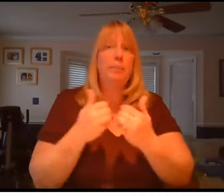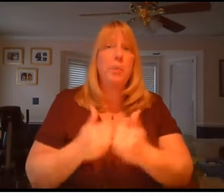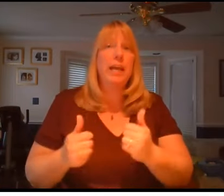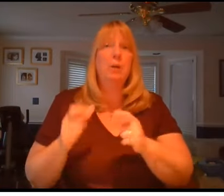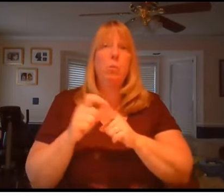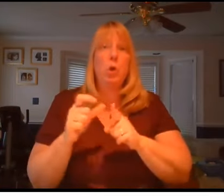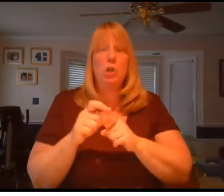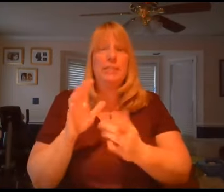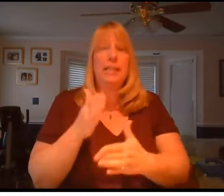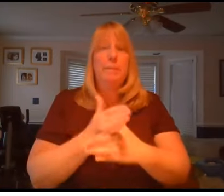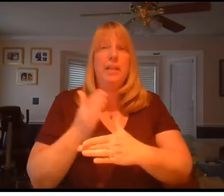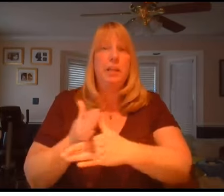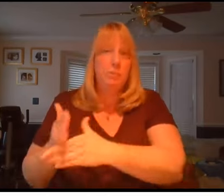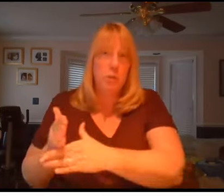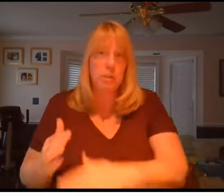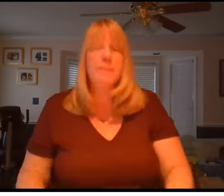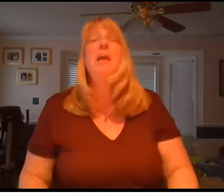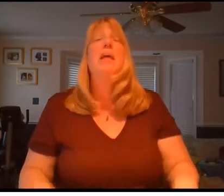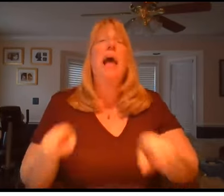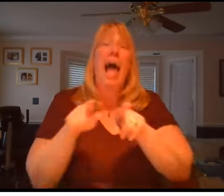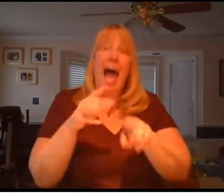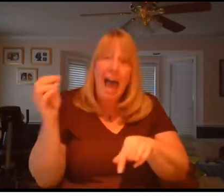the opposite of left, so that would get confusing.